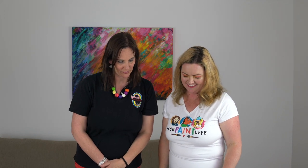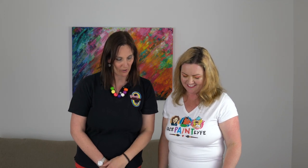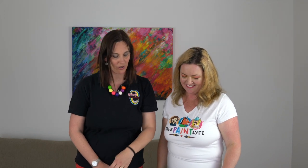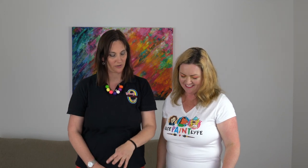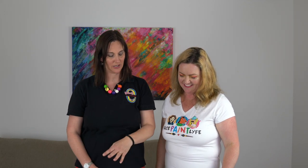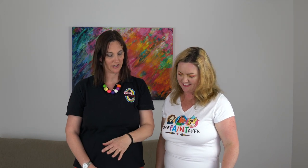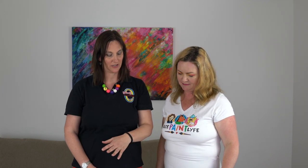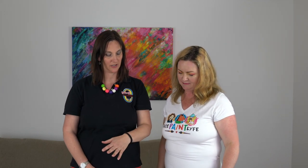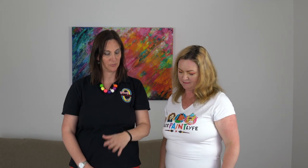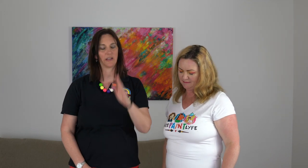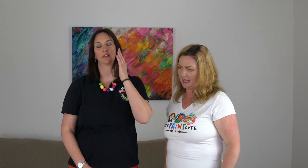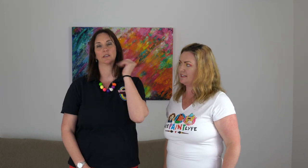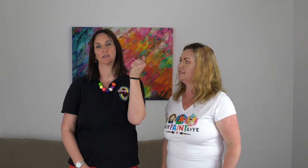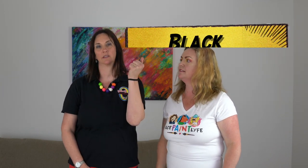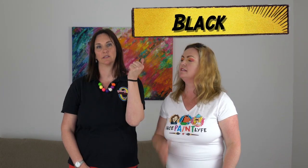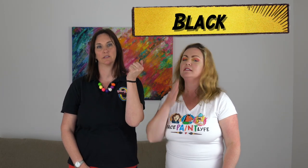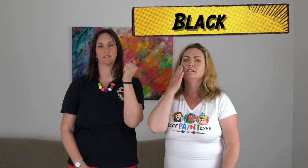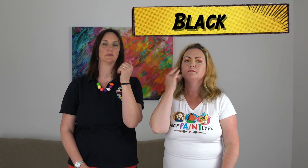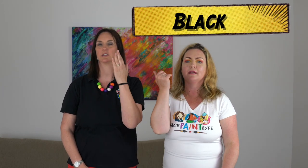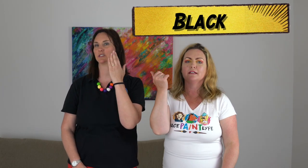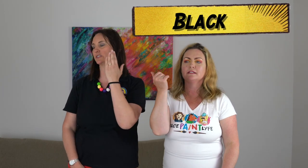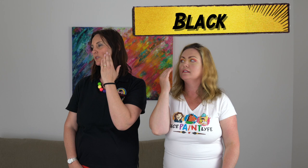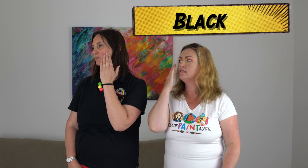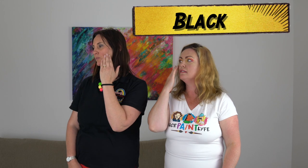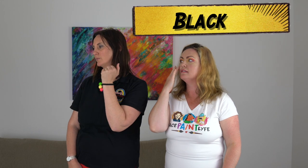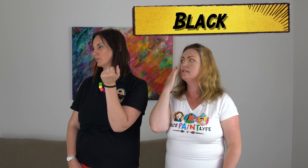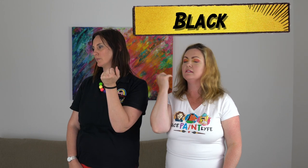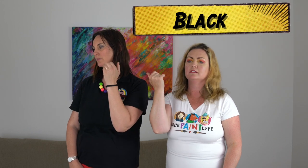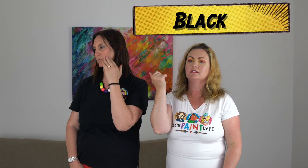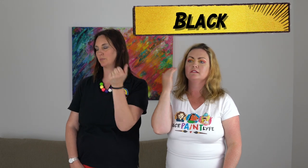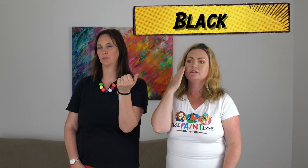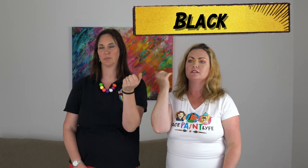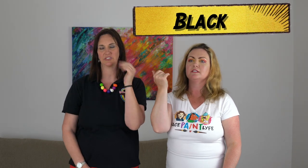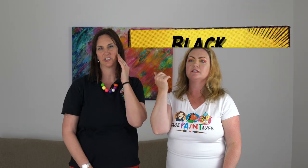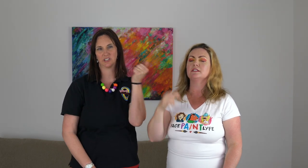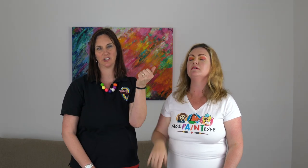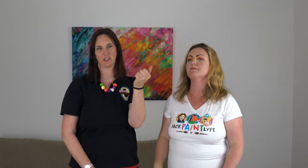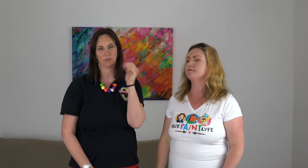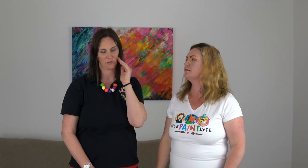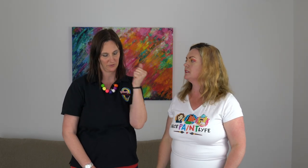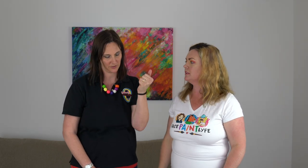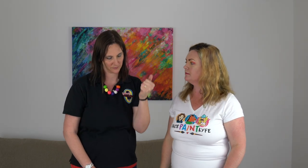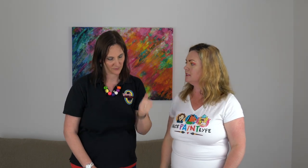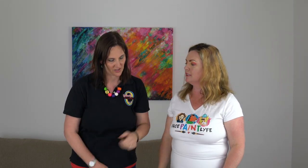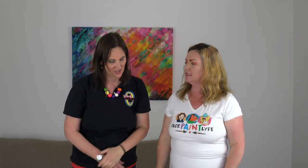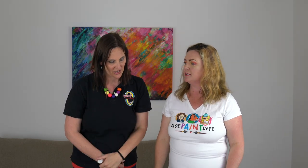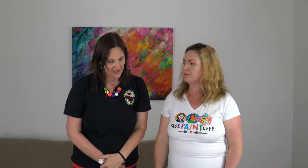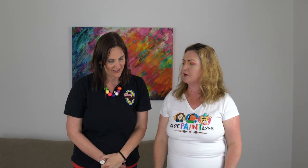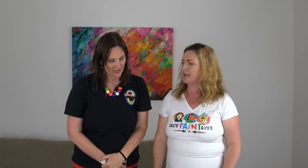everywhere. Okay. Rainbow. Black. Black. So it's just sort of brushing the cheek and coming off. Yeah. And